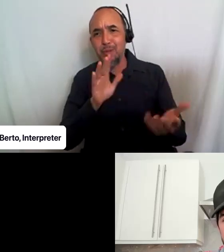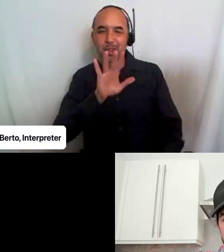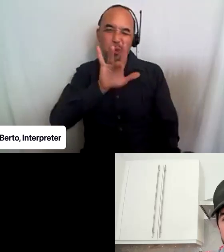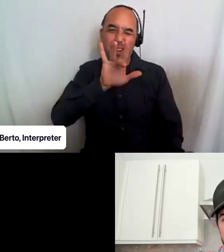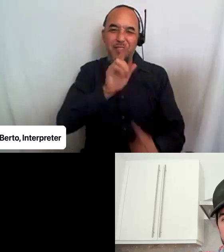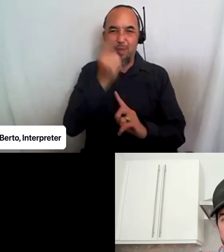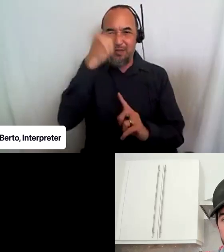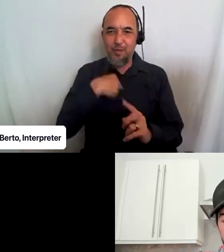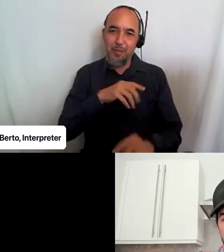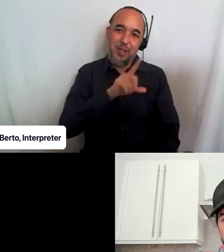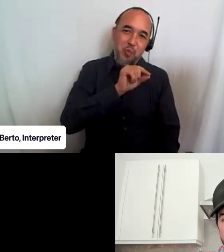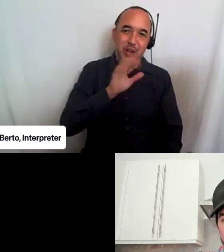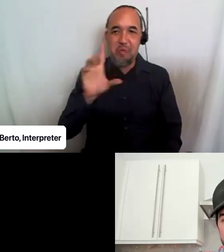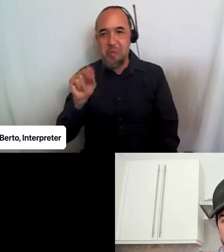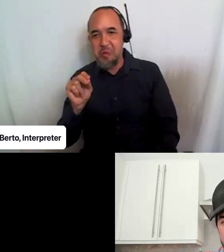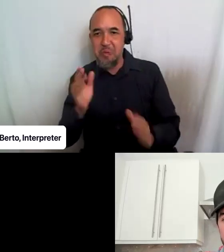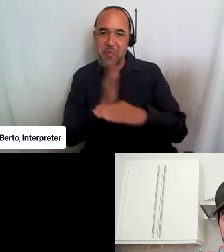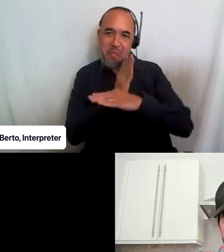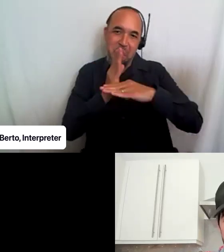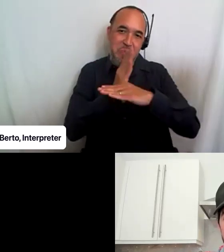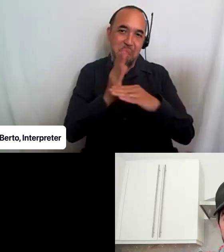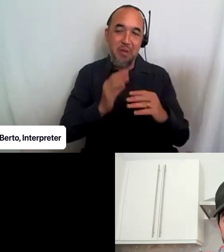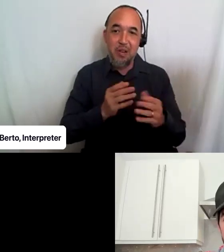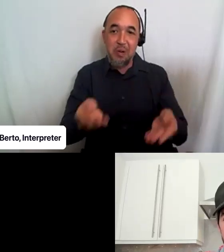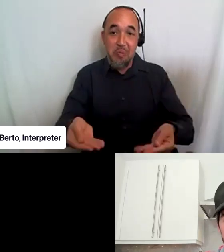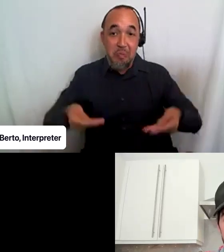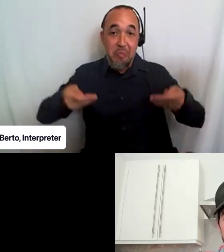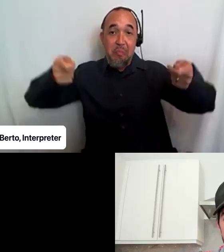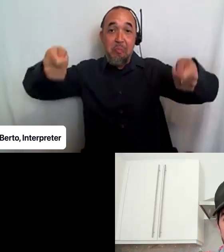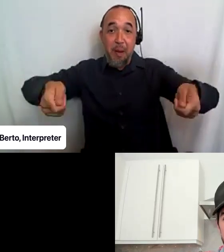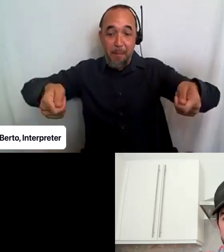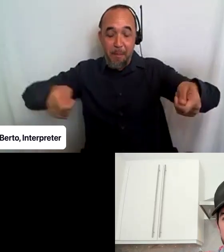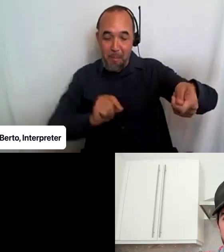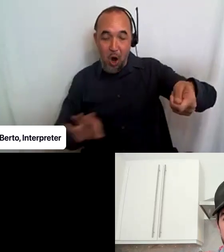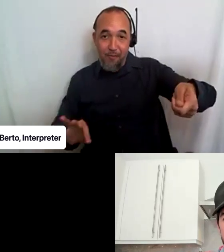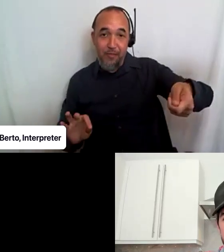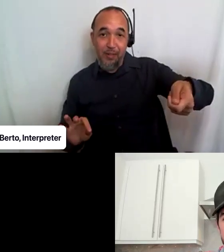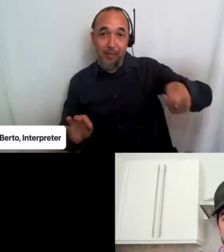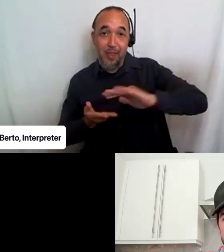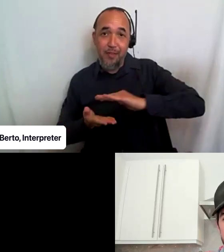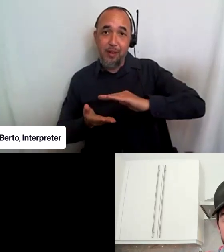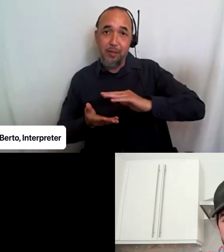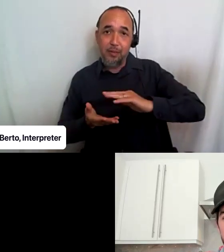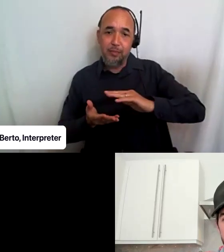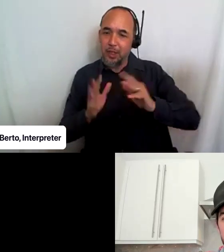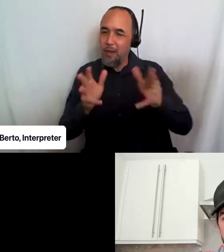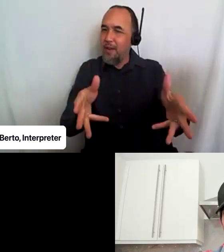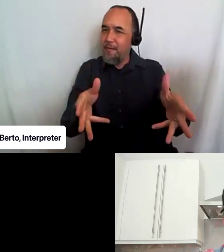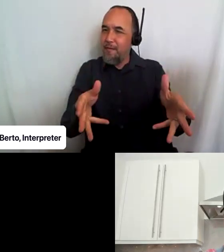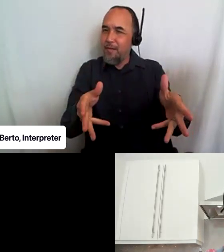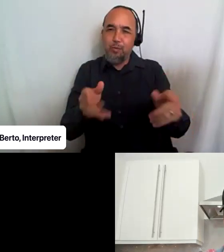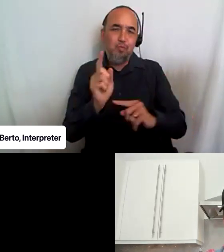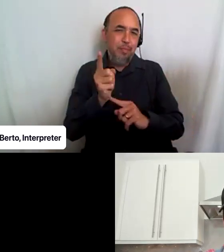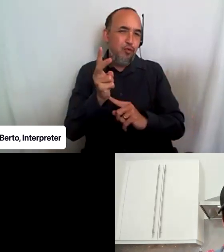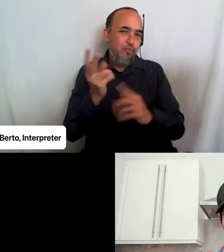for me, 20, 30 minutes is when it'll be ready. Take it out, turn off the oven, and then just let it set for a second, and then it's ready to